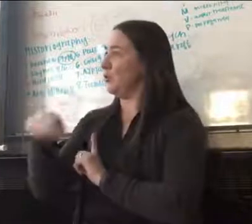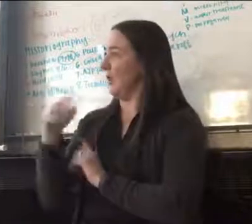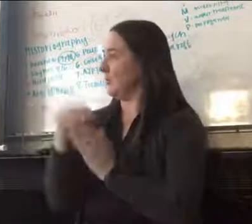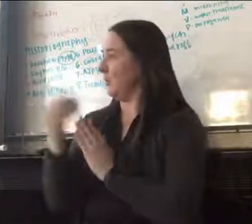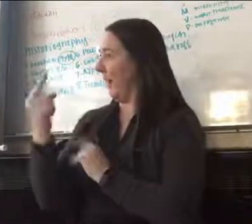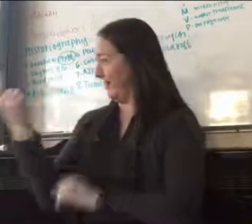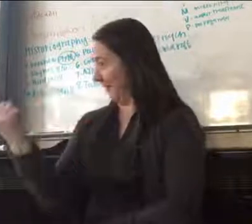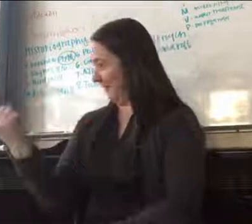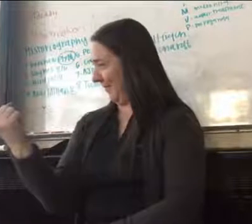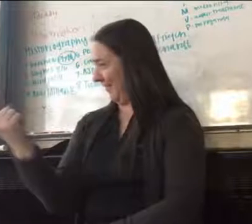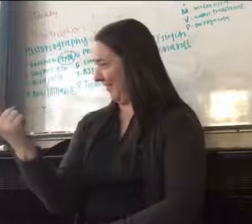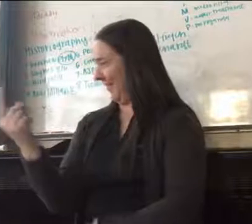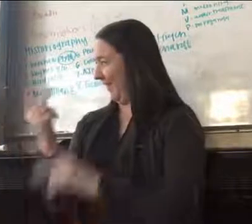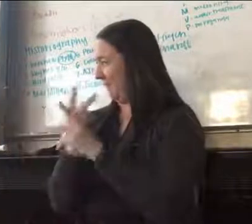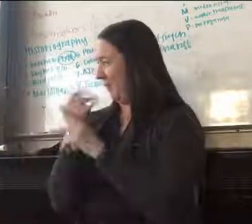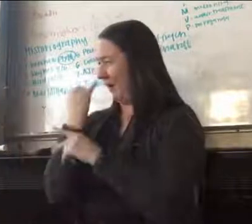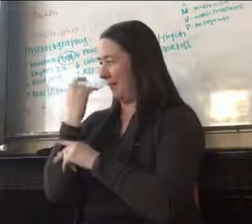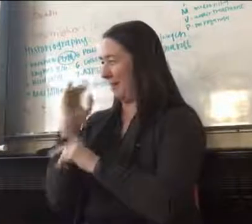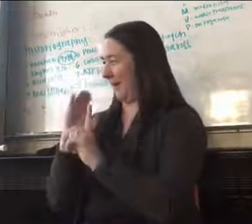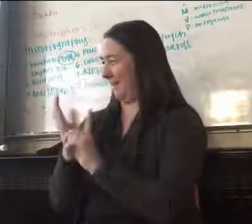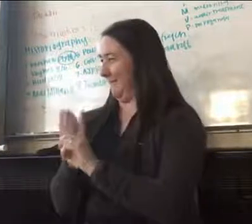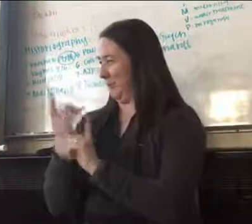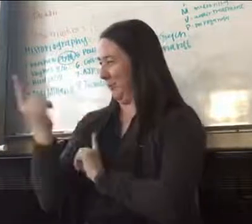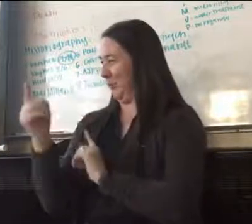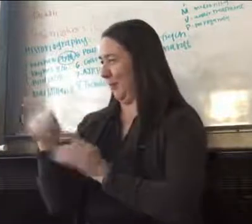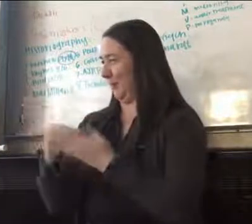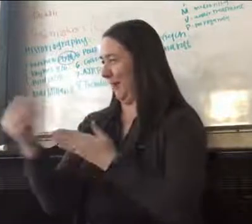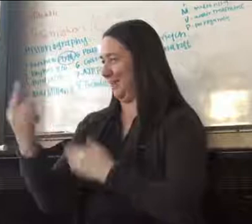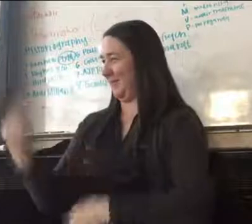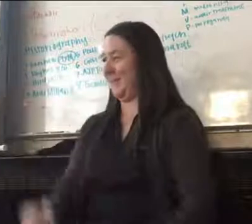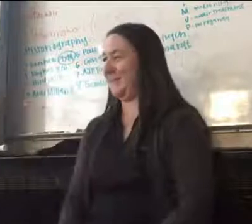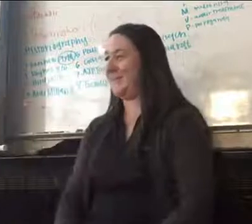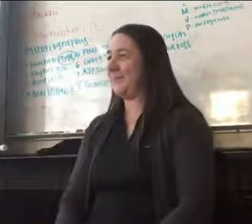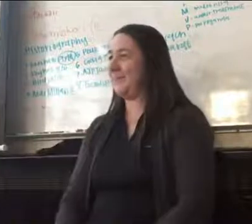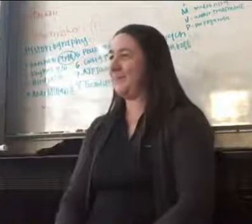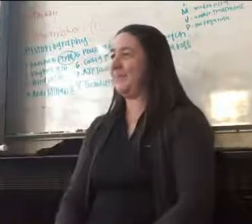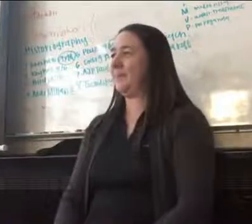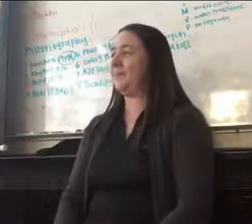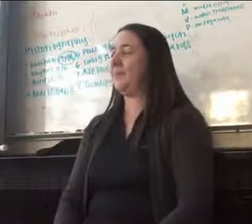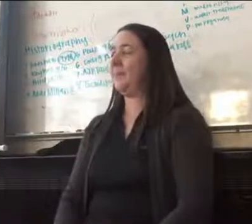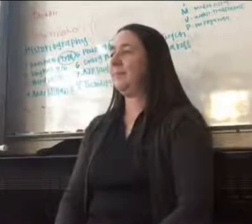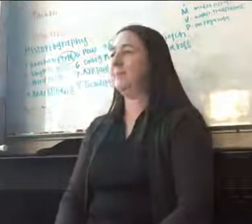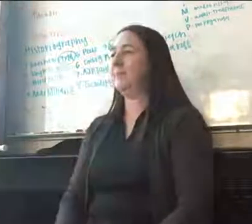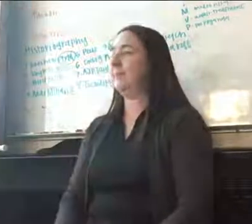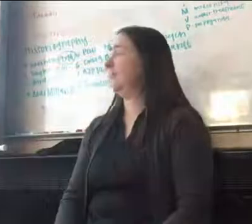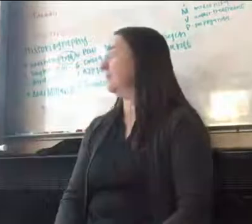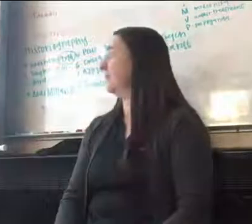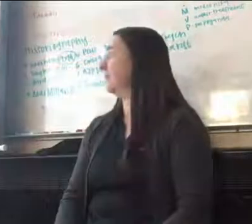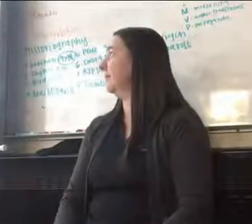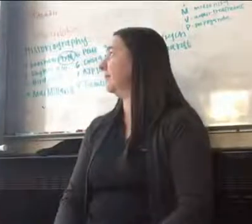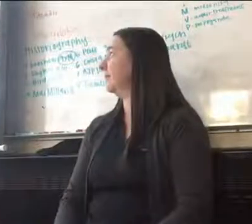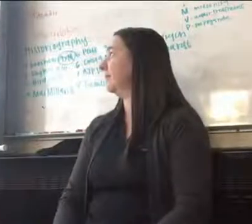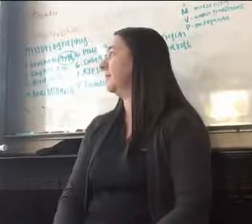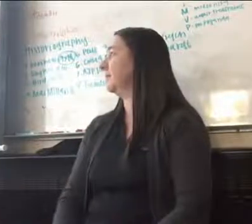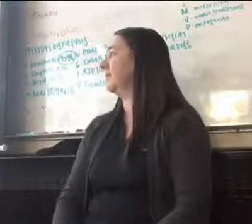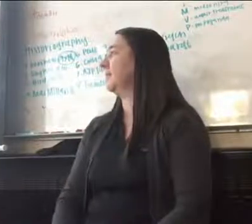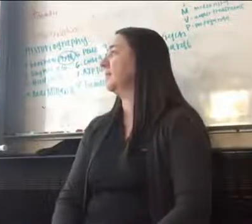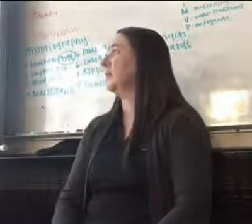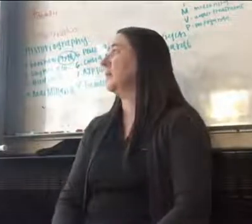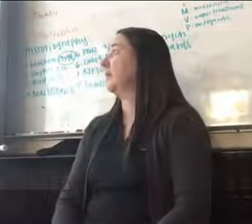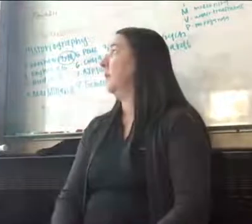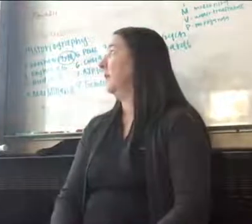can figure out what you're supposed to buy from this commercial. Okay. So...